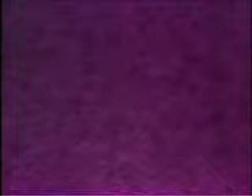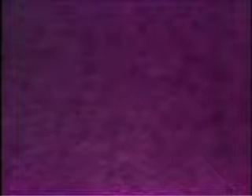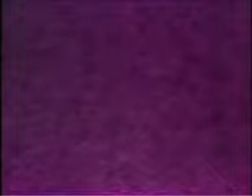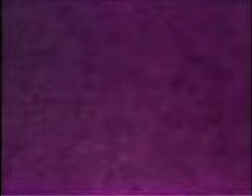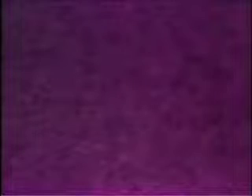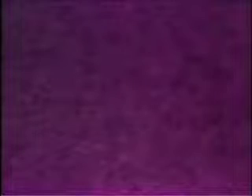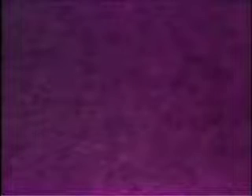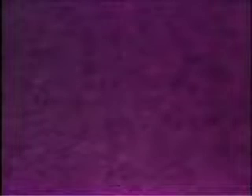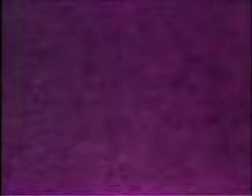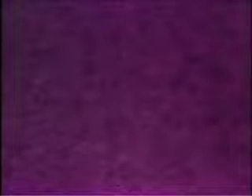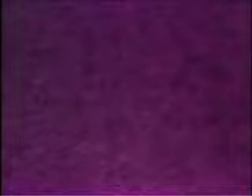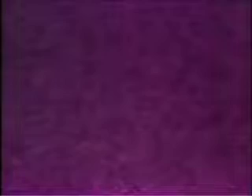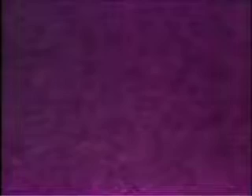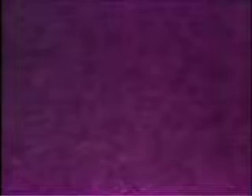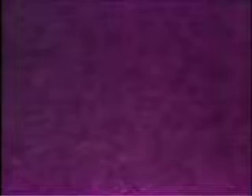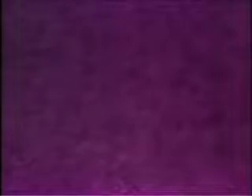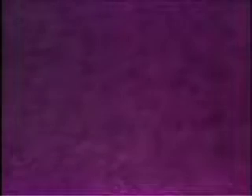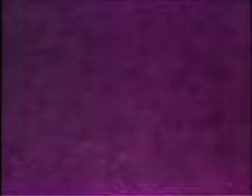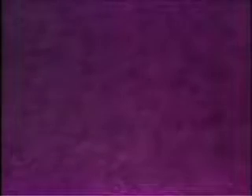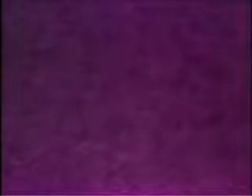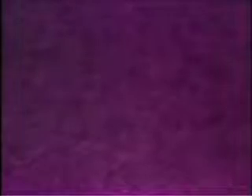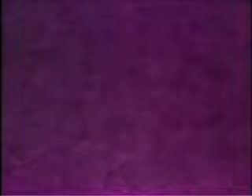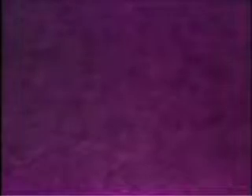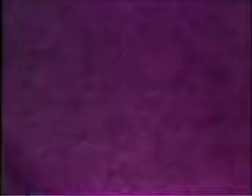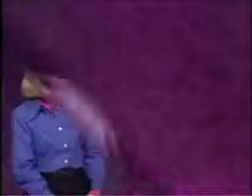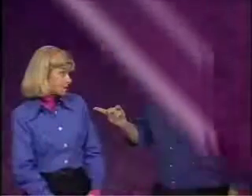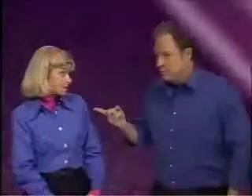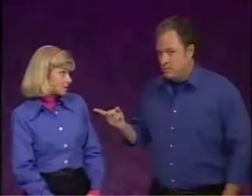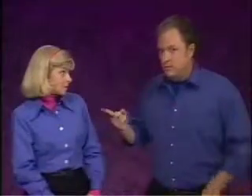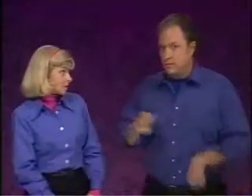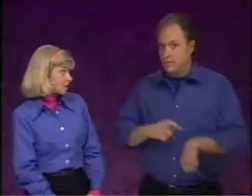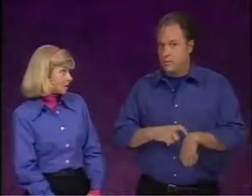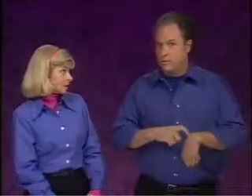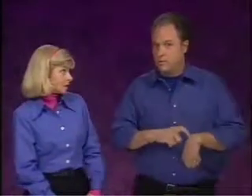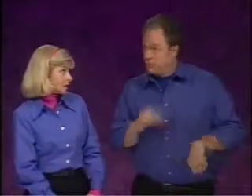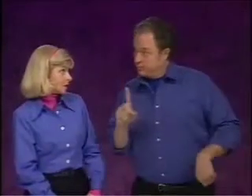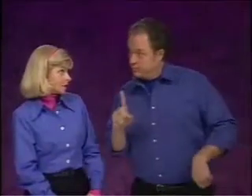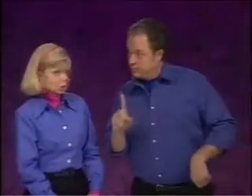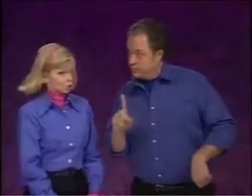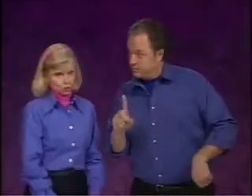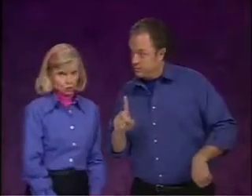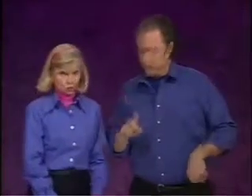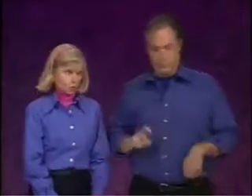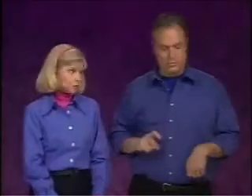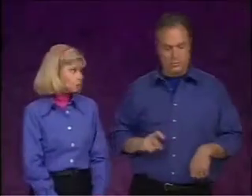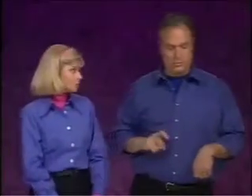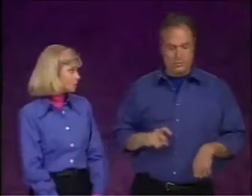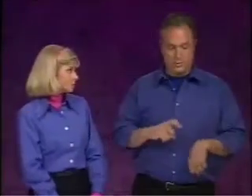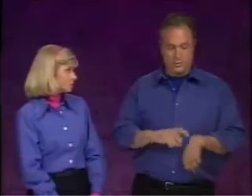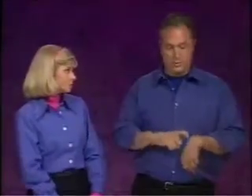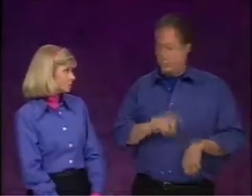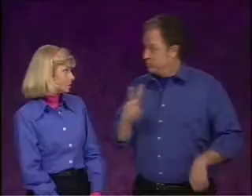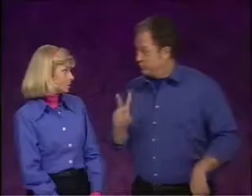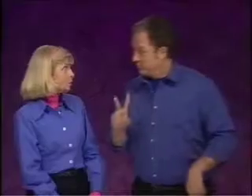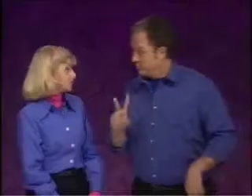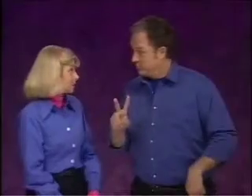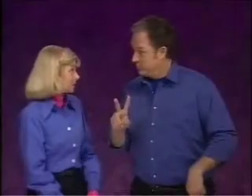you already learned in lessons 1 through 12. In lesson 1, you understood an entire conversation before we taught you a single